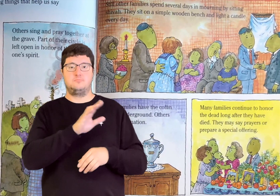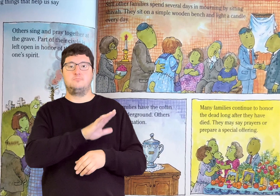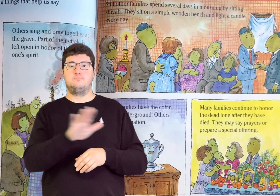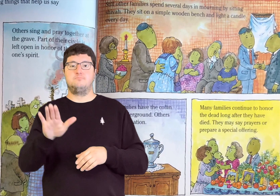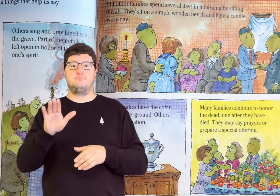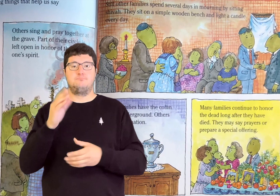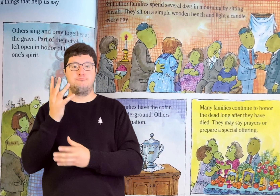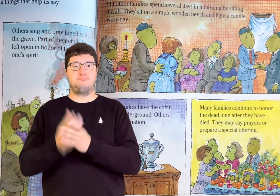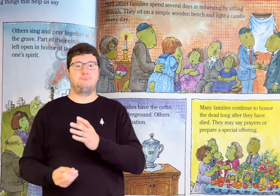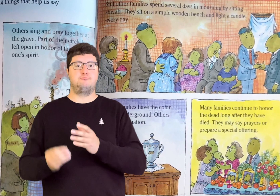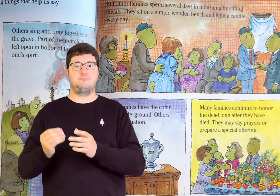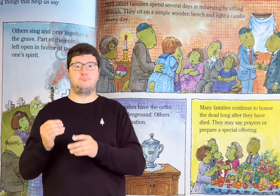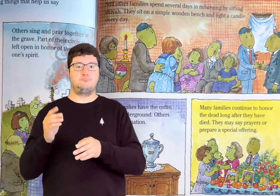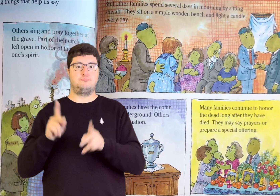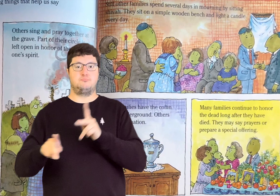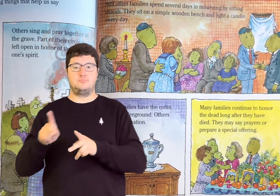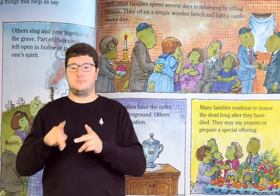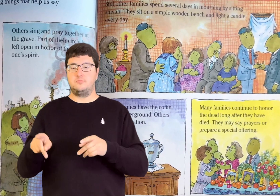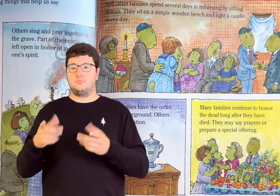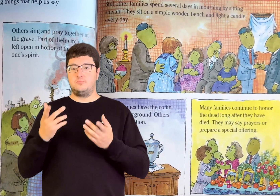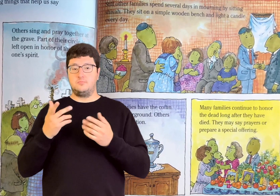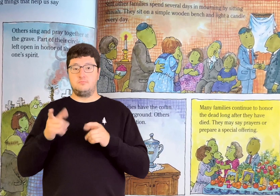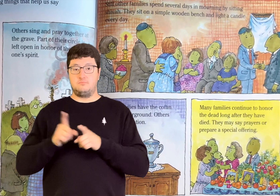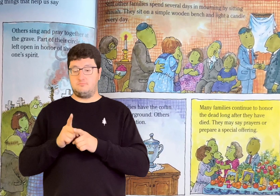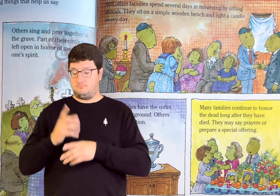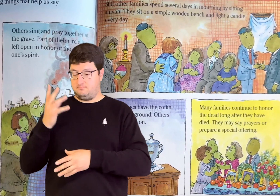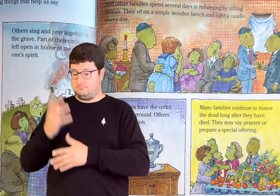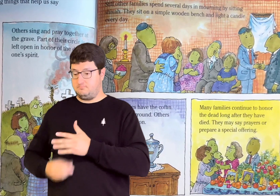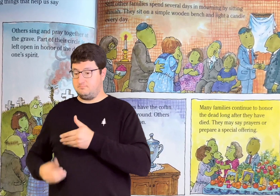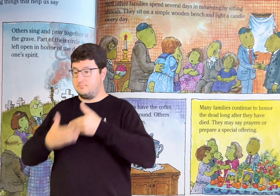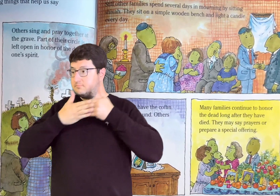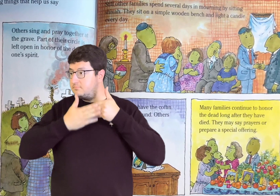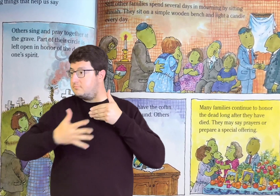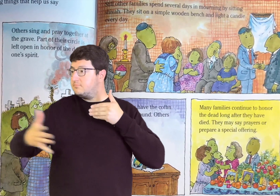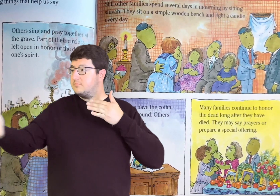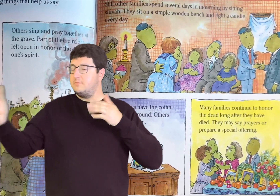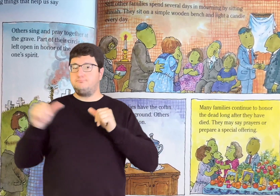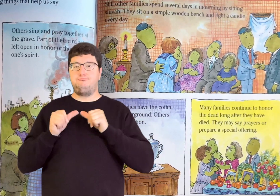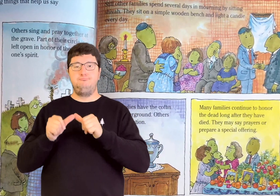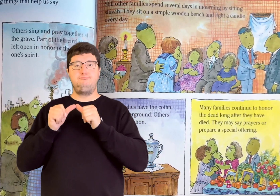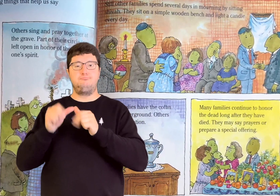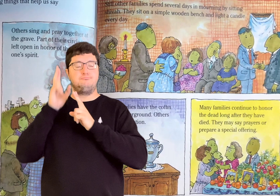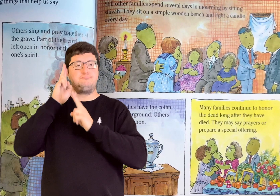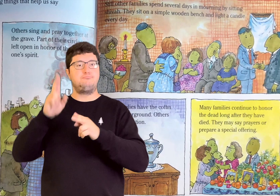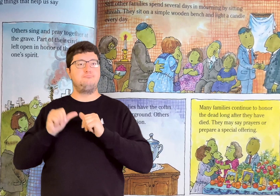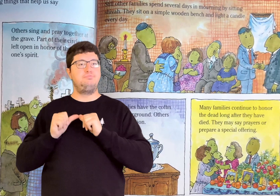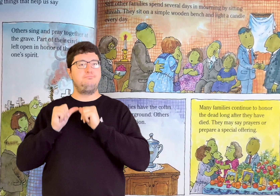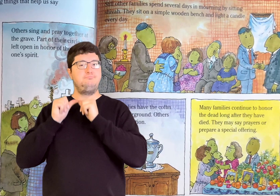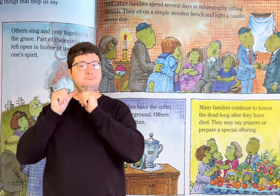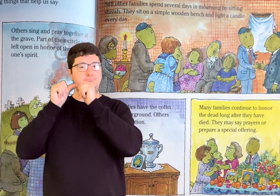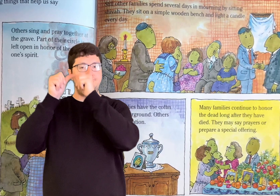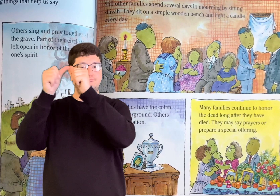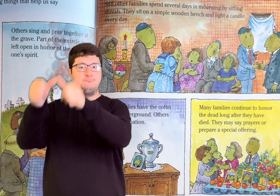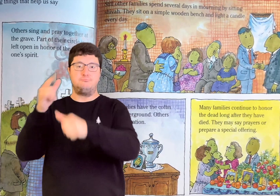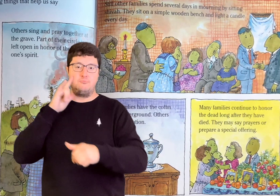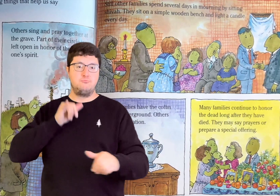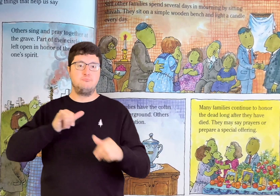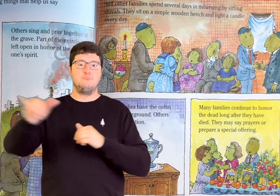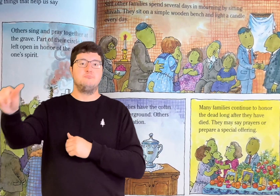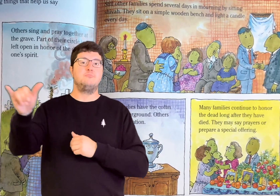Many families continue to honor the dead long after they have died. They may say prayers or prepare a special